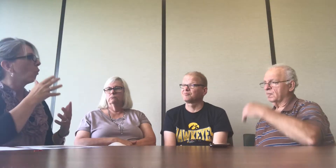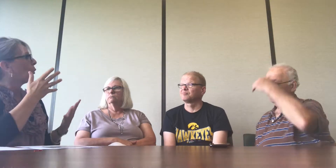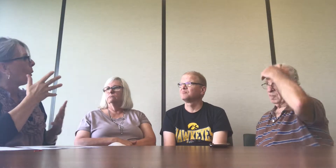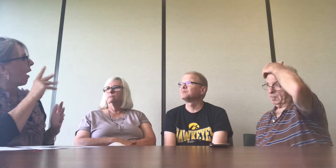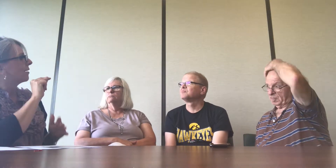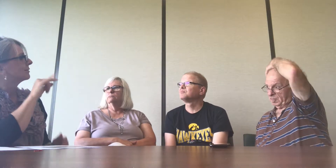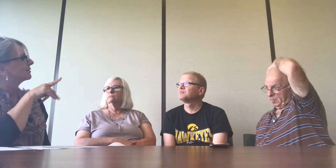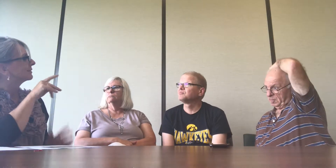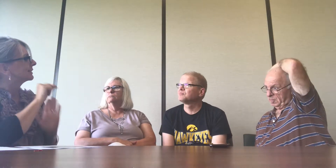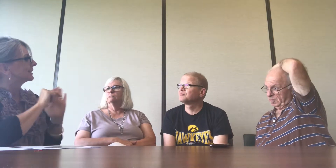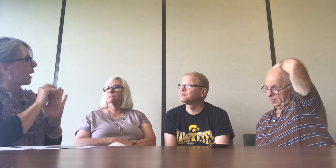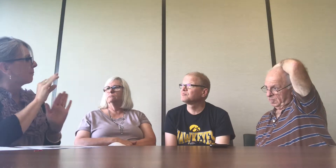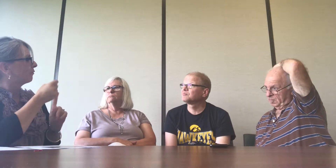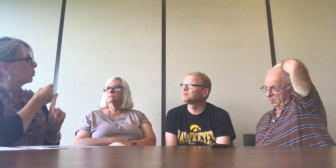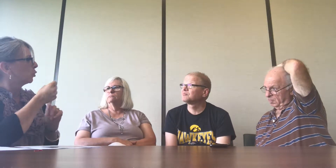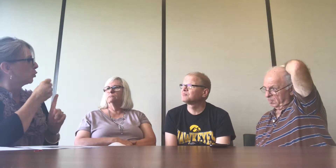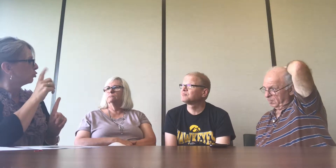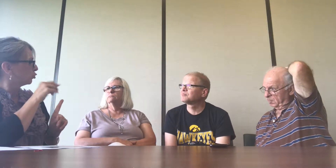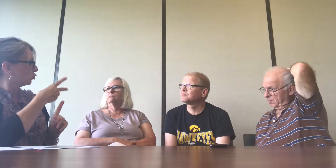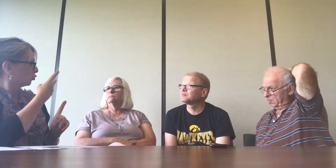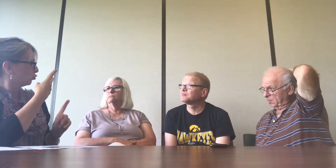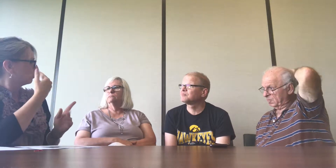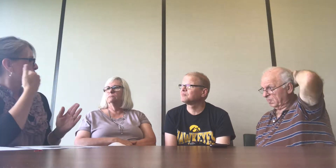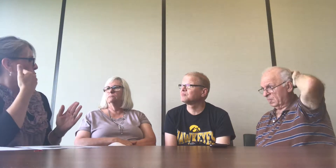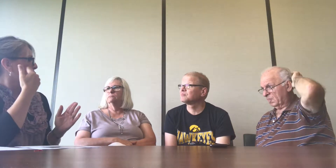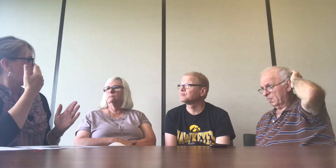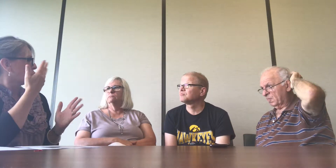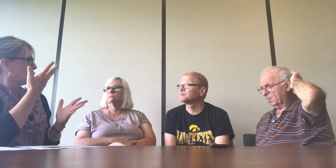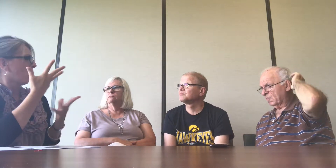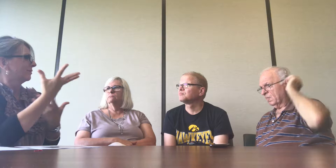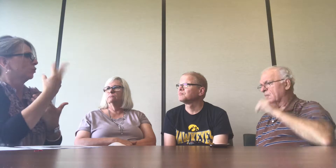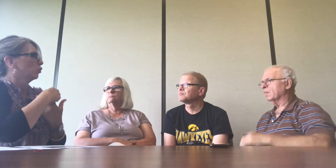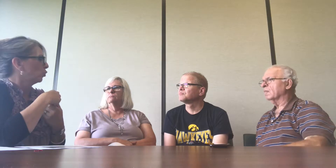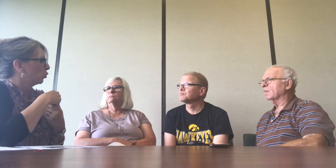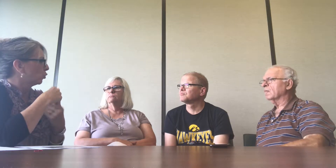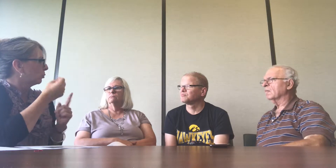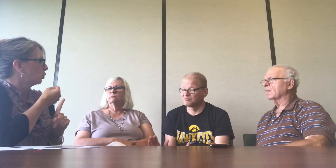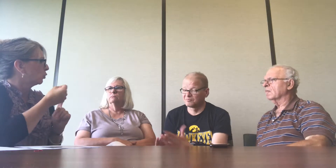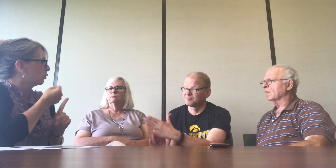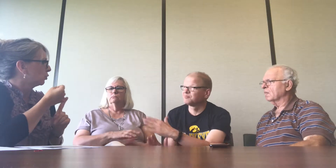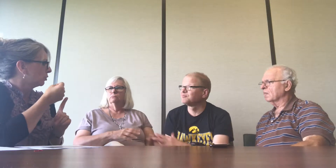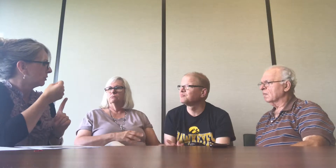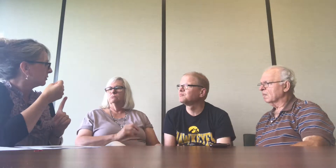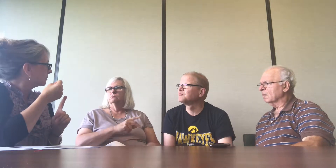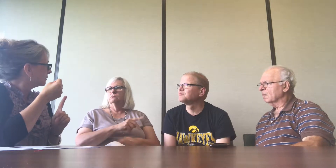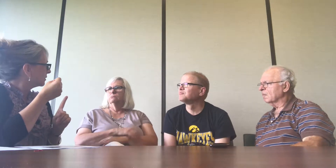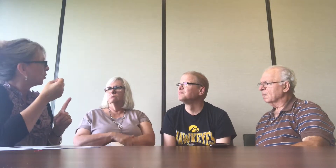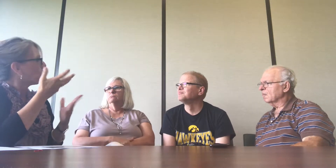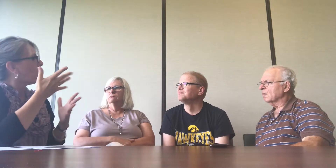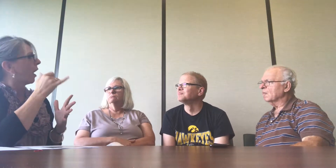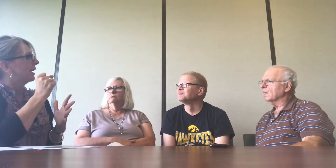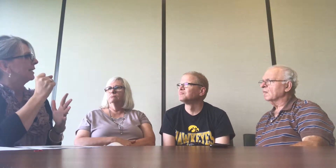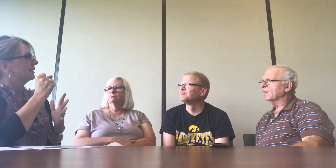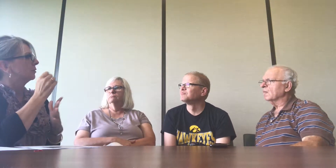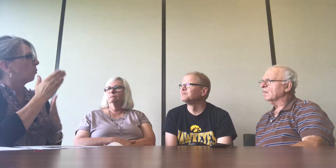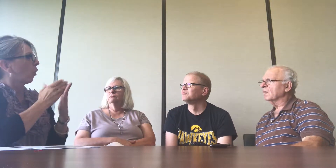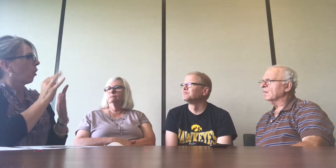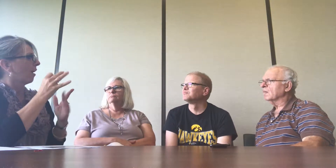that. That is one of the types of abuse, and one of the things I wanted to talk about. There's different